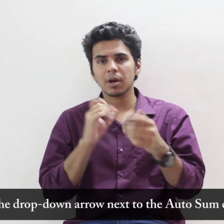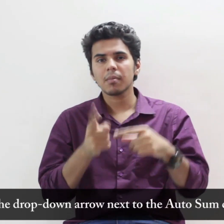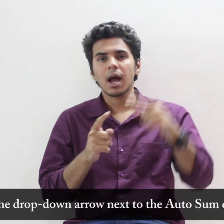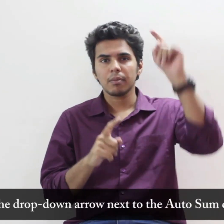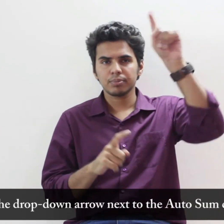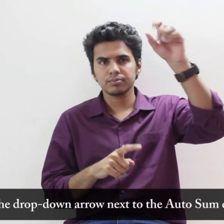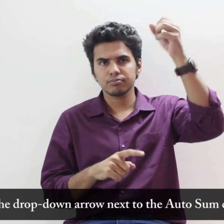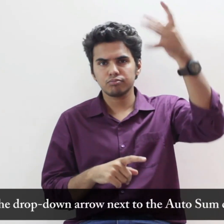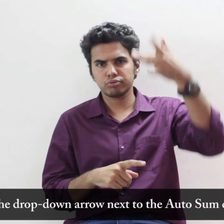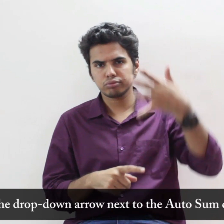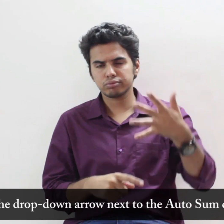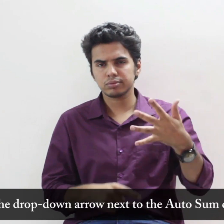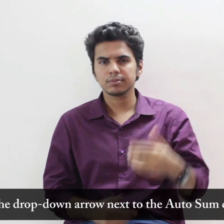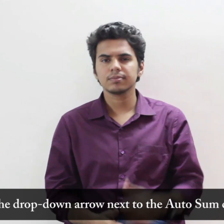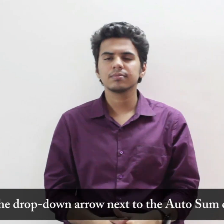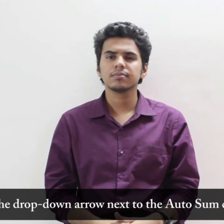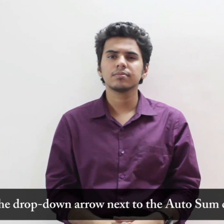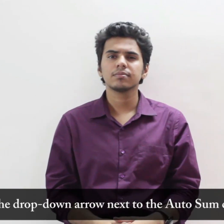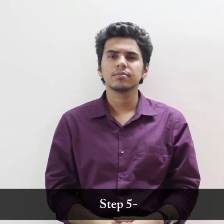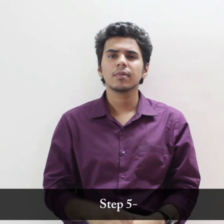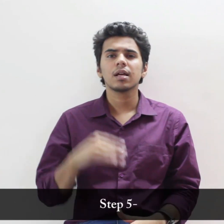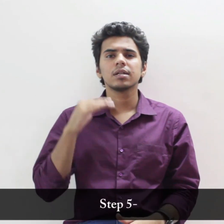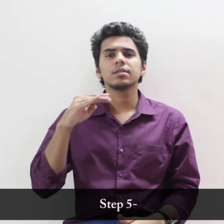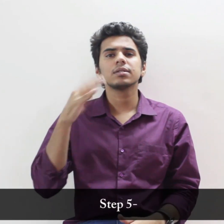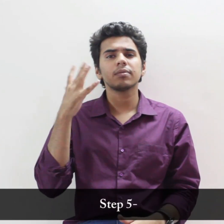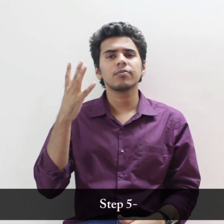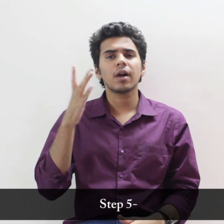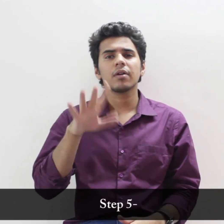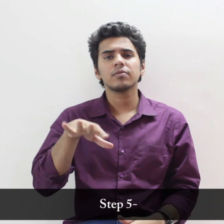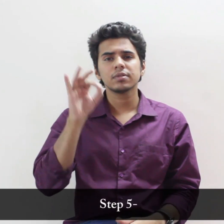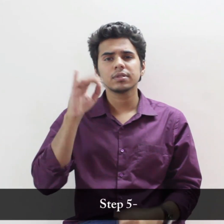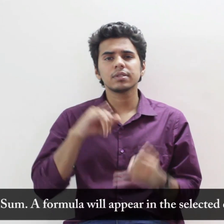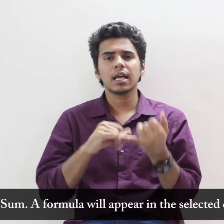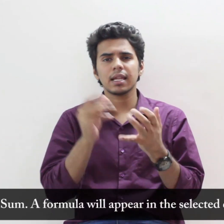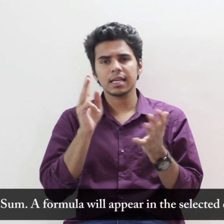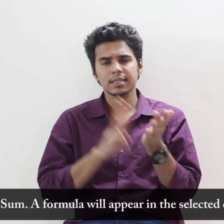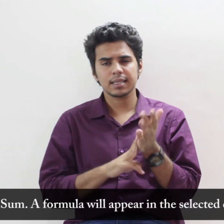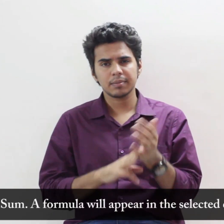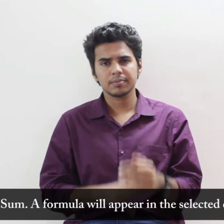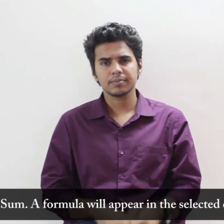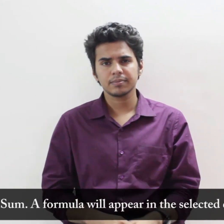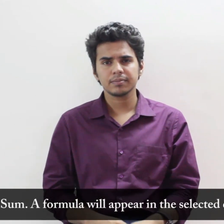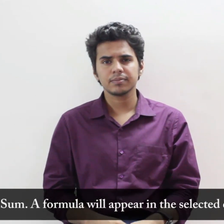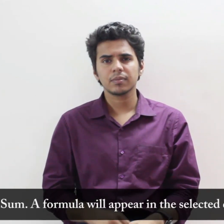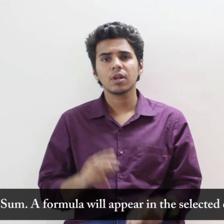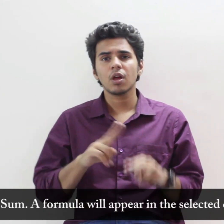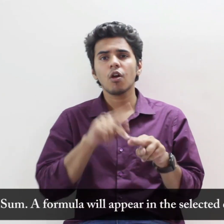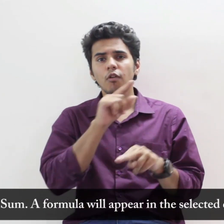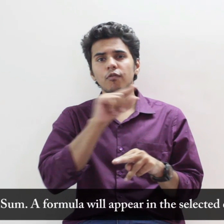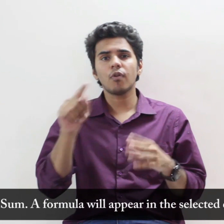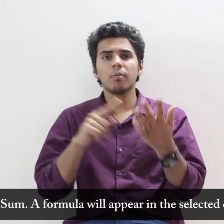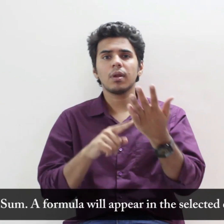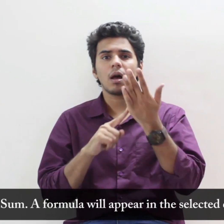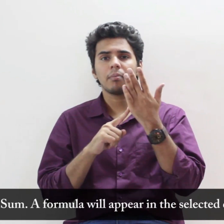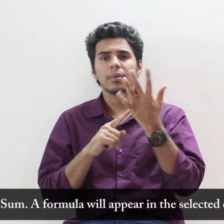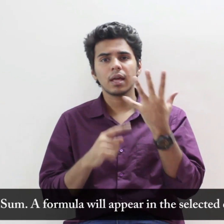Step 5. Select Sum. A formula will appear in the selected